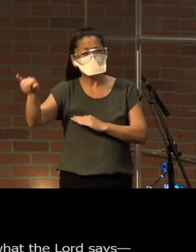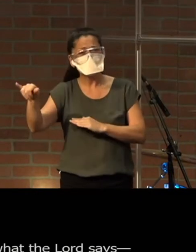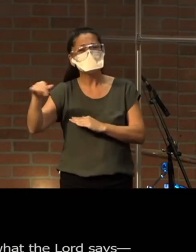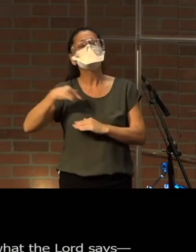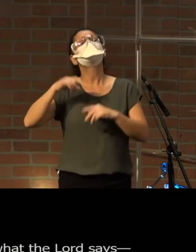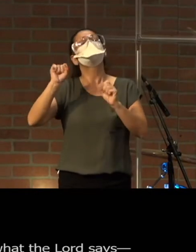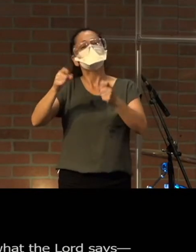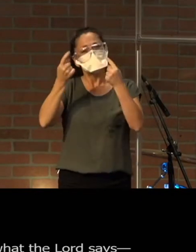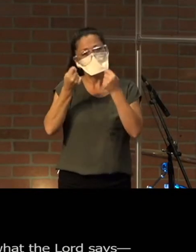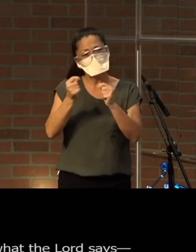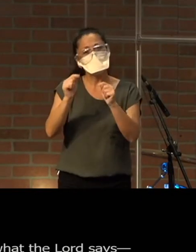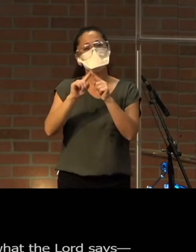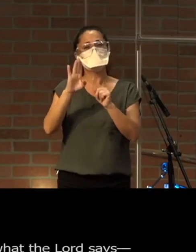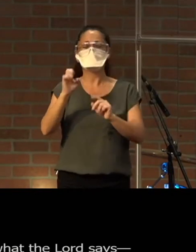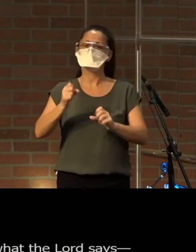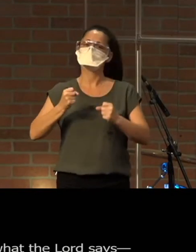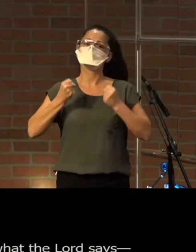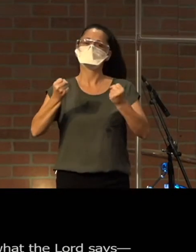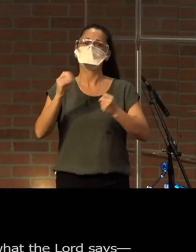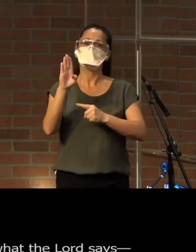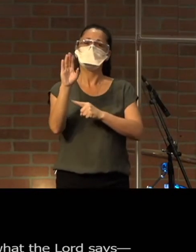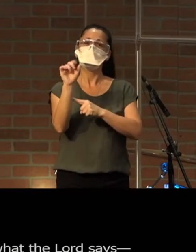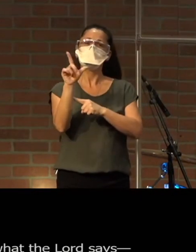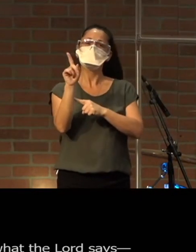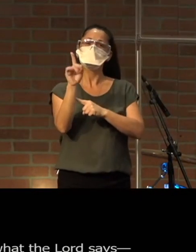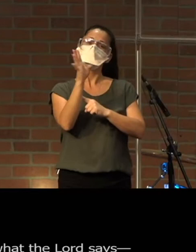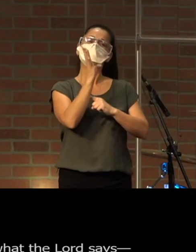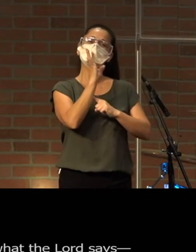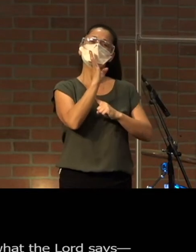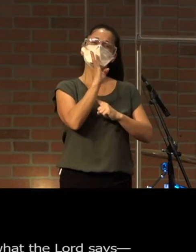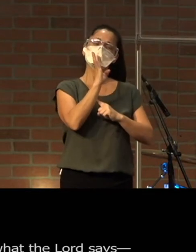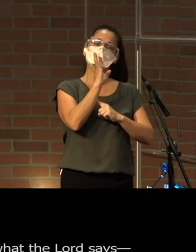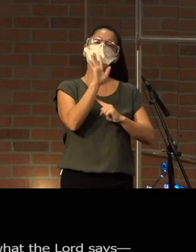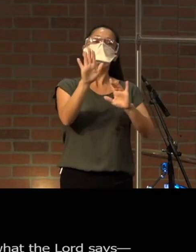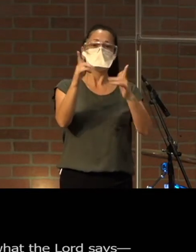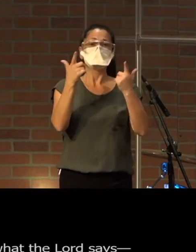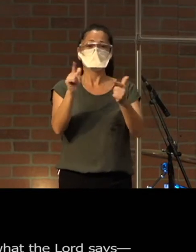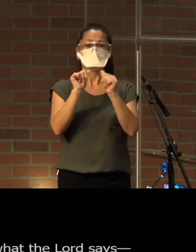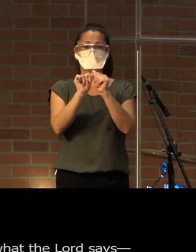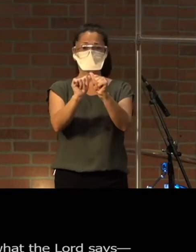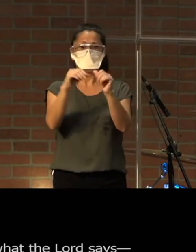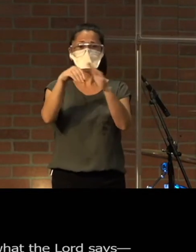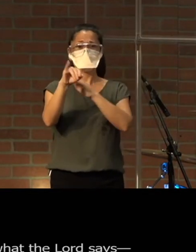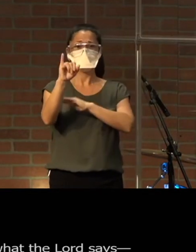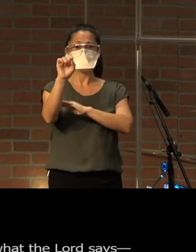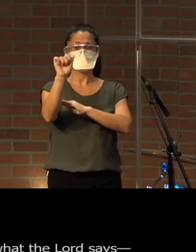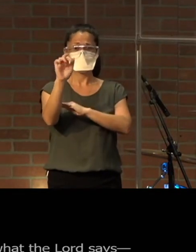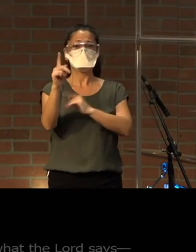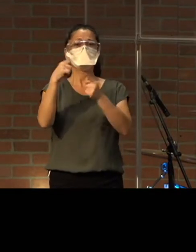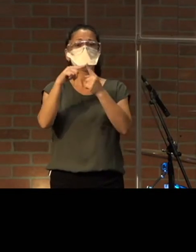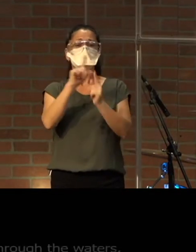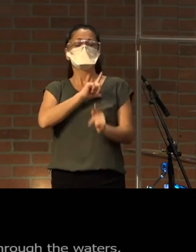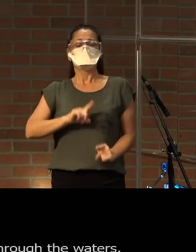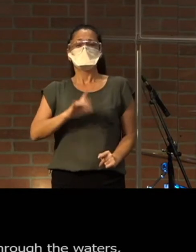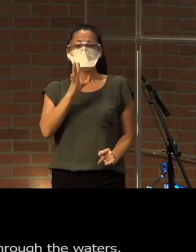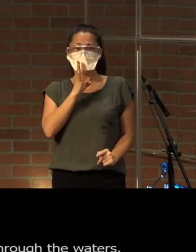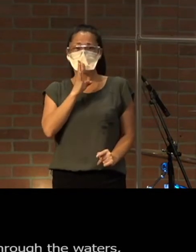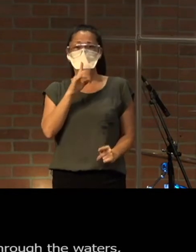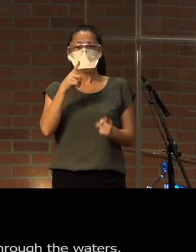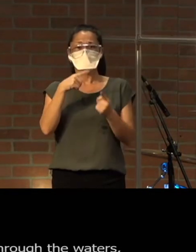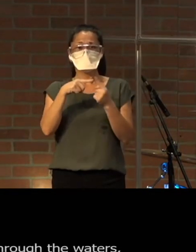can try to be bold in speaking. So let's keep going in Isaiah. The Lord says, when